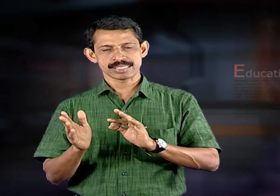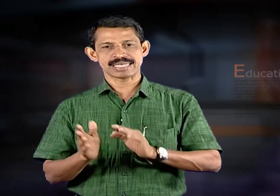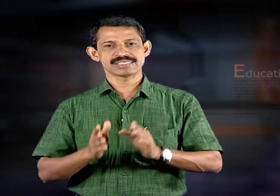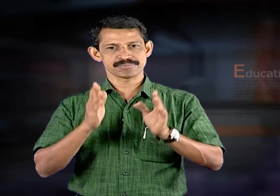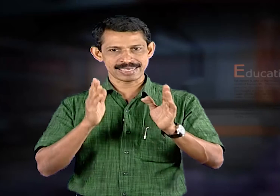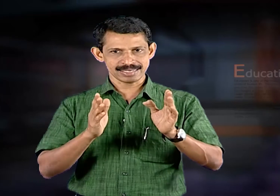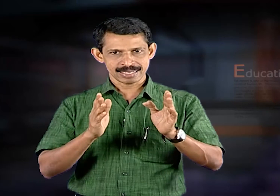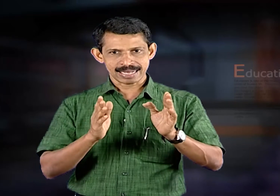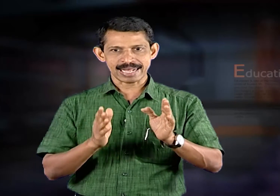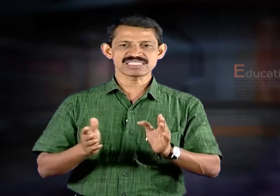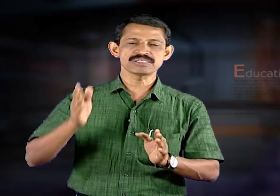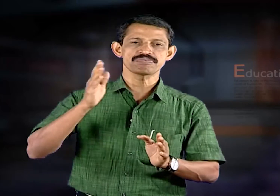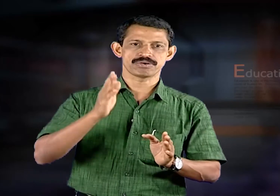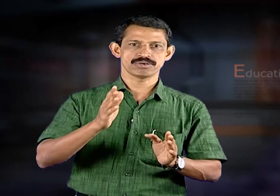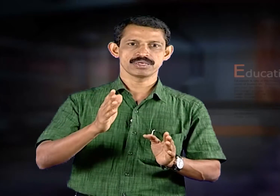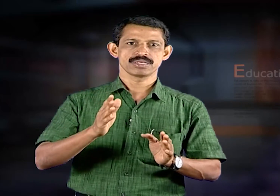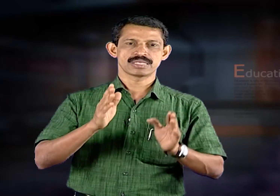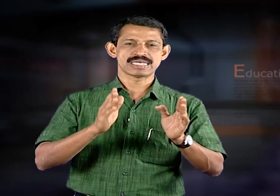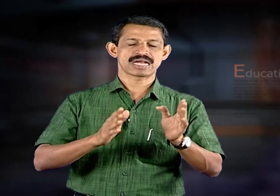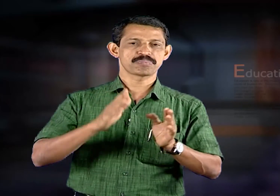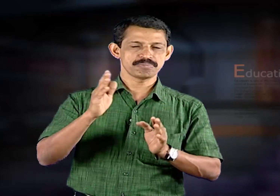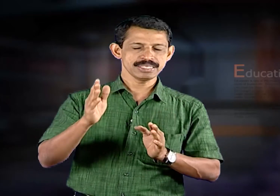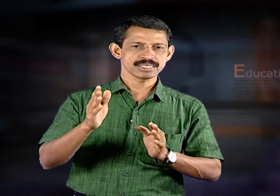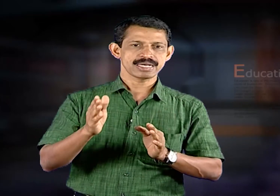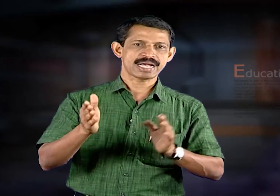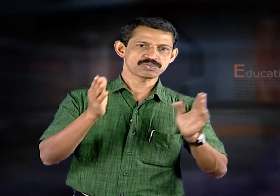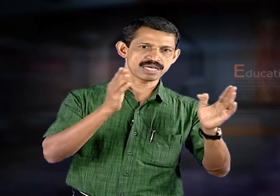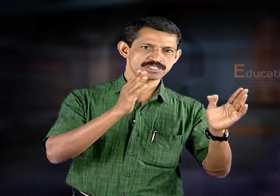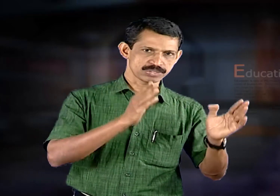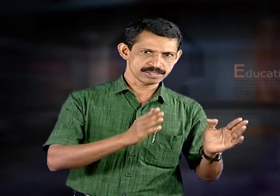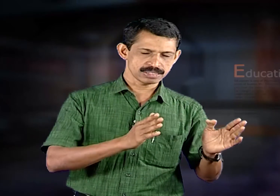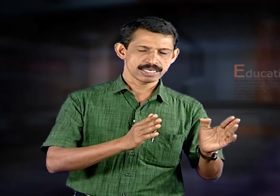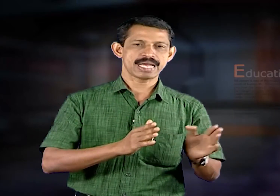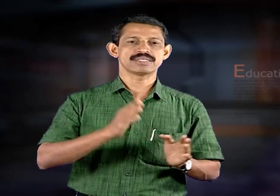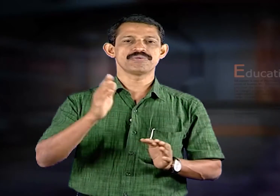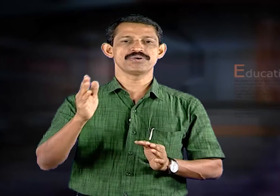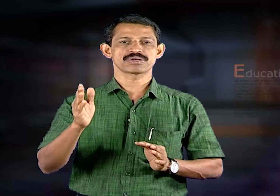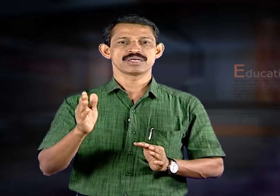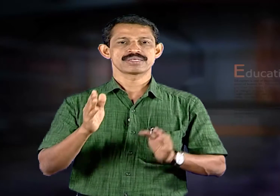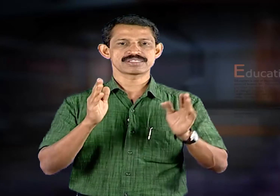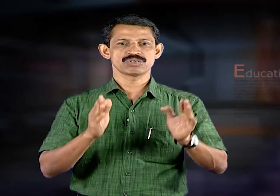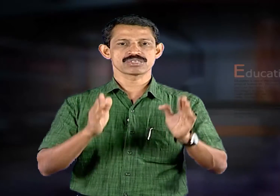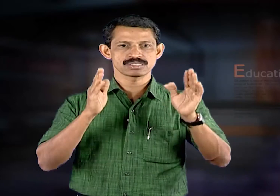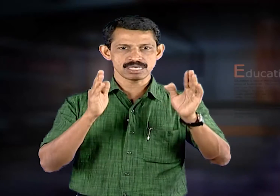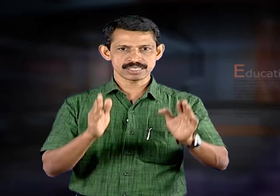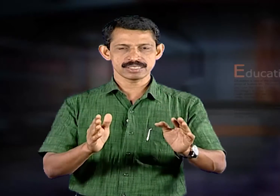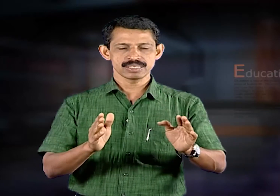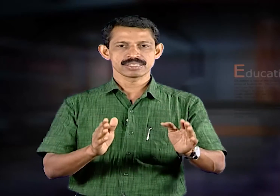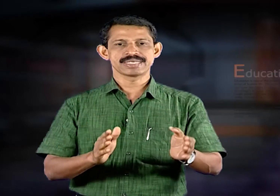is meant as much for the general public as well as students, and therefore, does not result in degrees